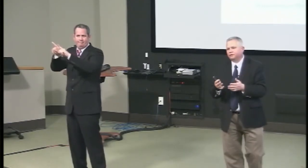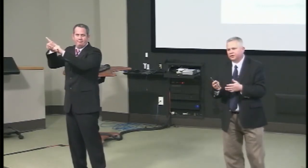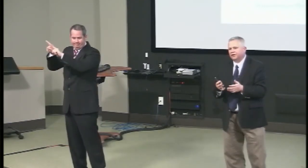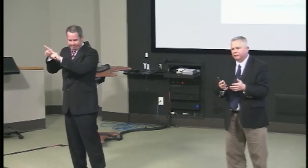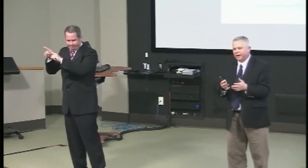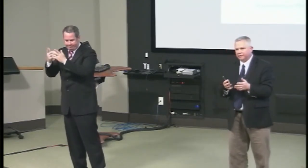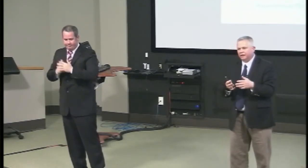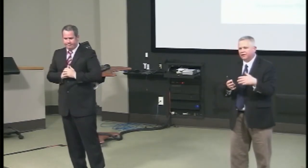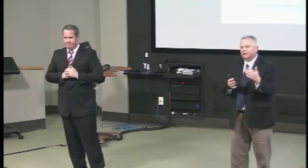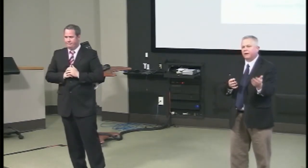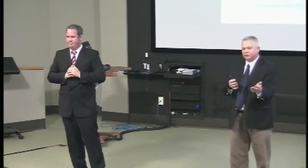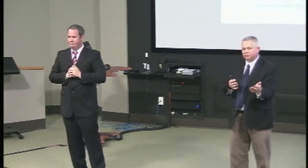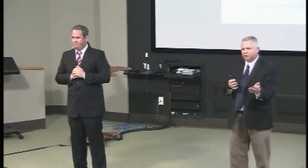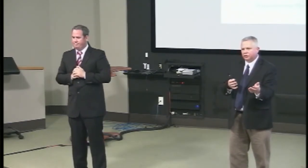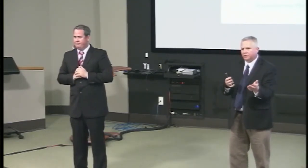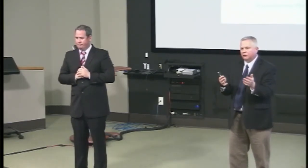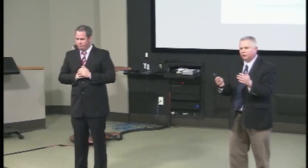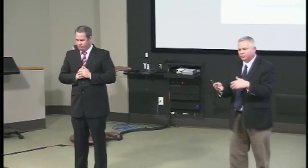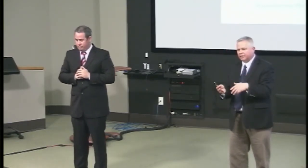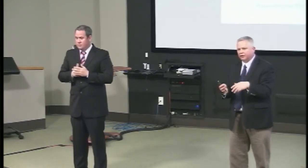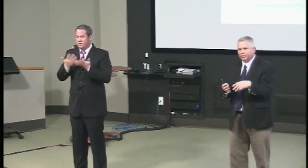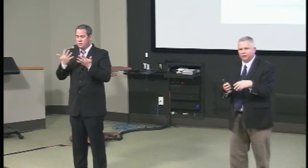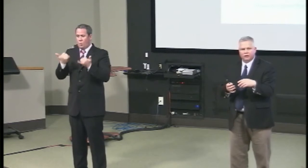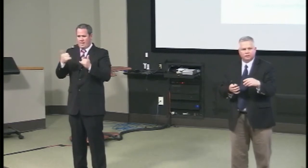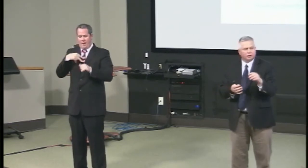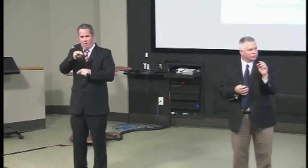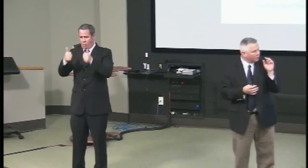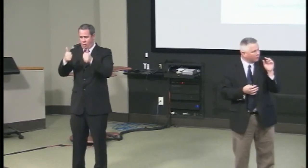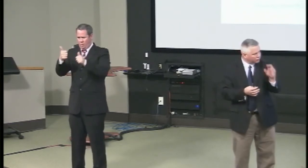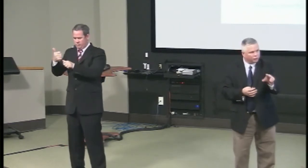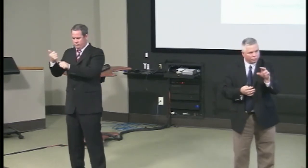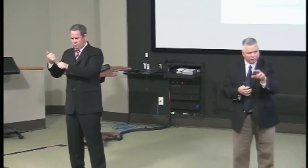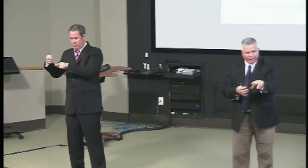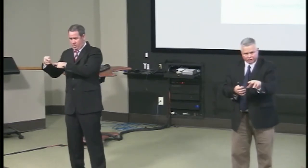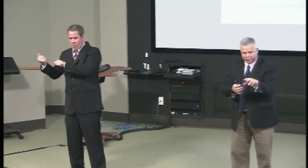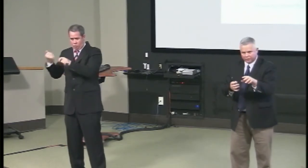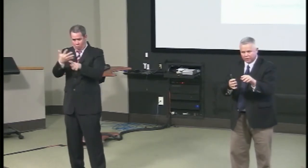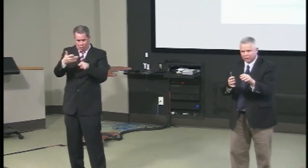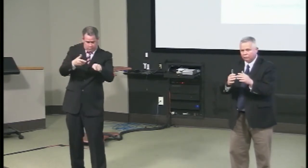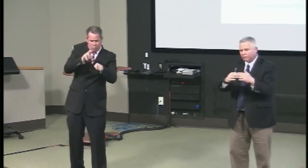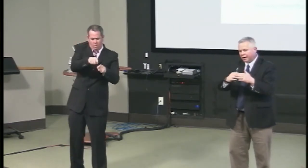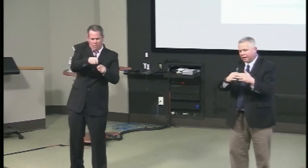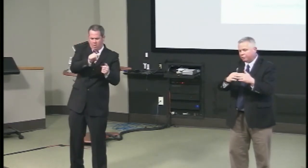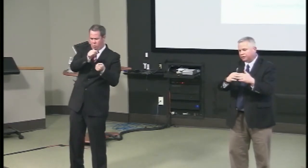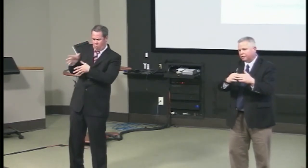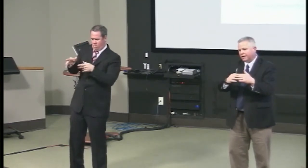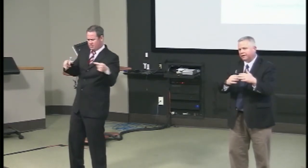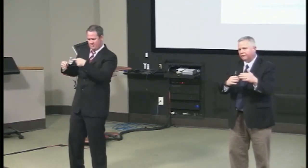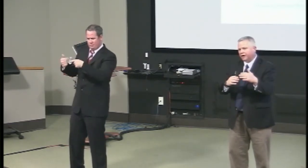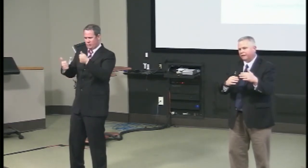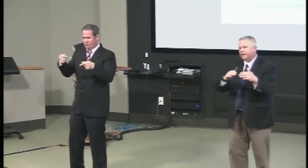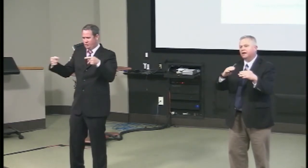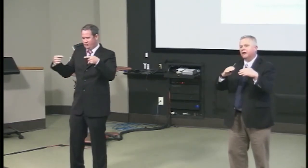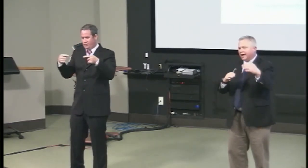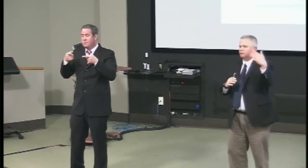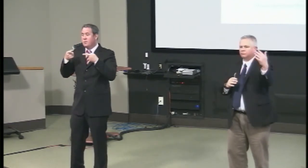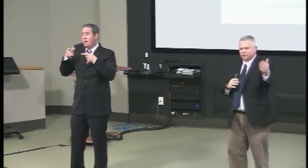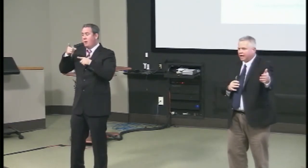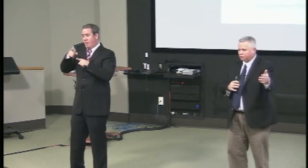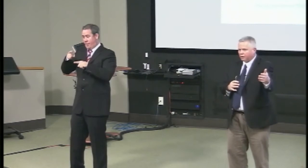actually producing the effect? Is it maturation or skill? So using multiple regression, we were able to identify